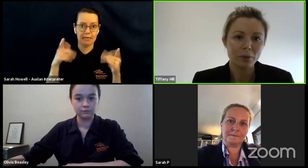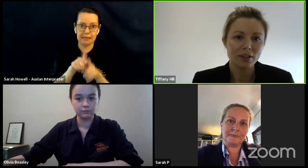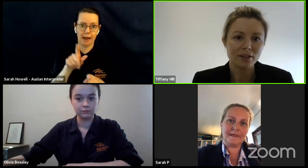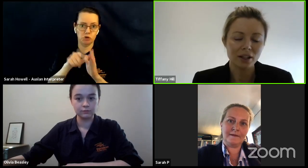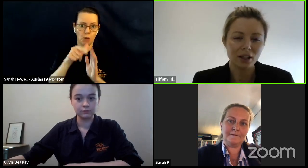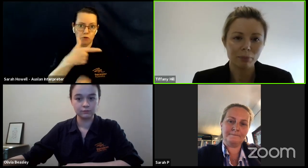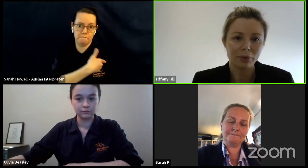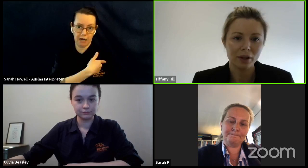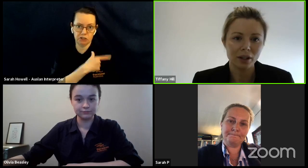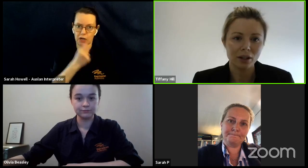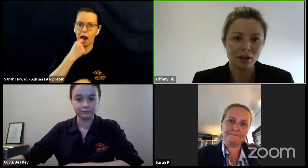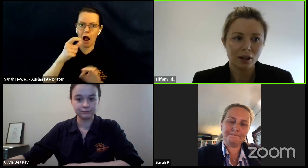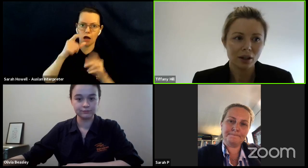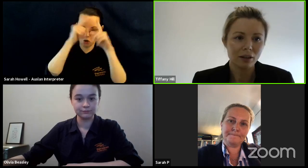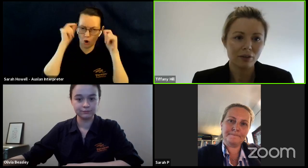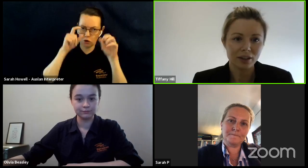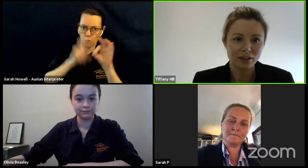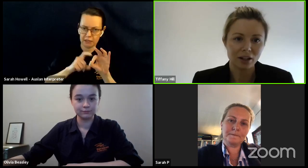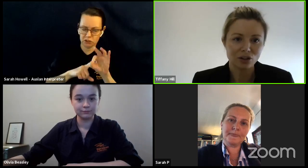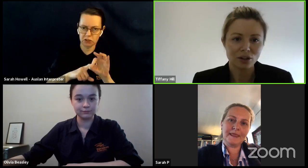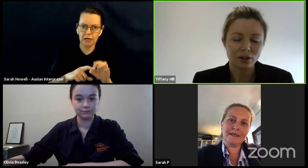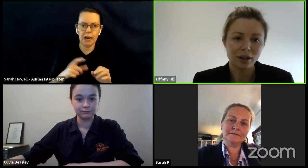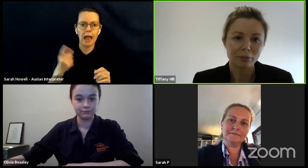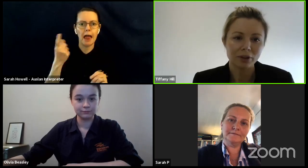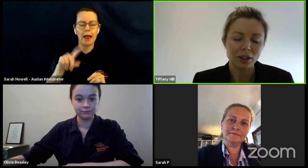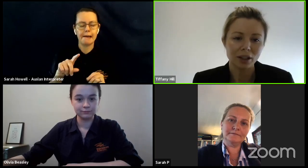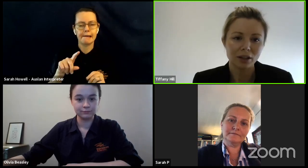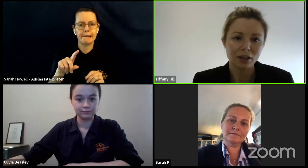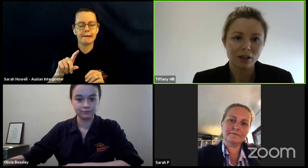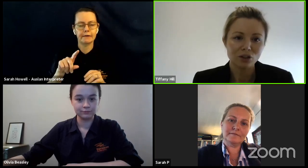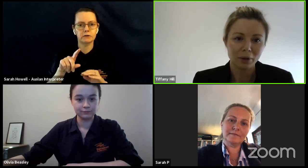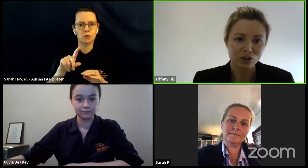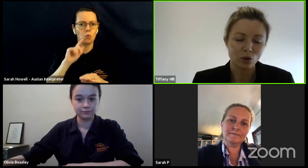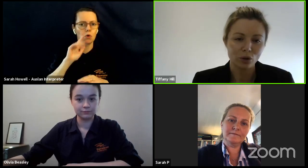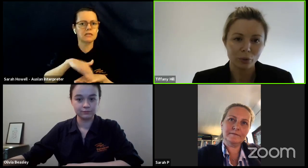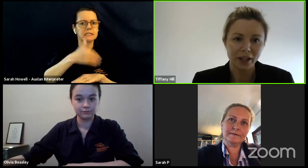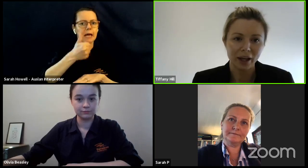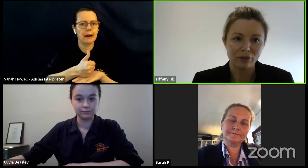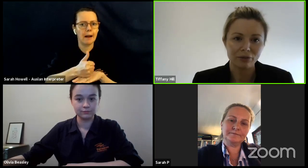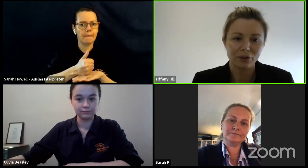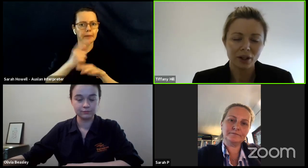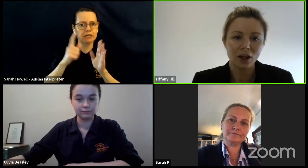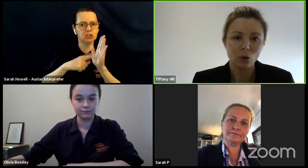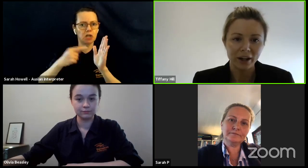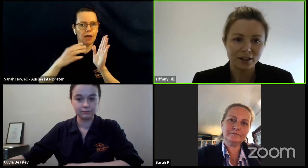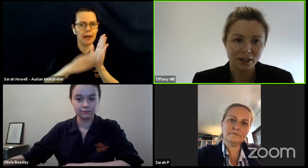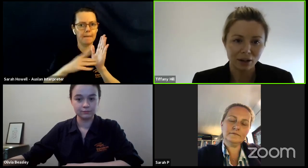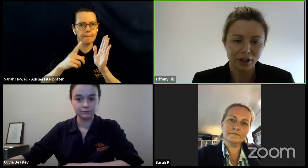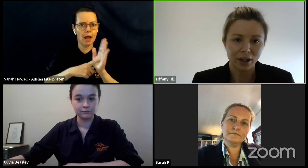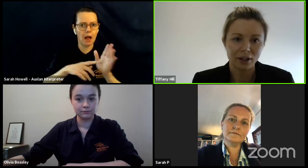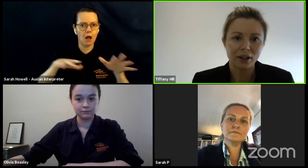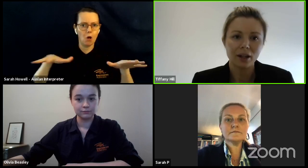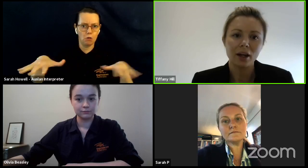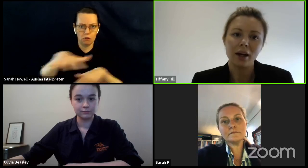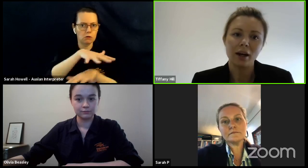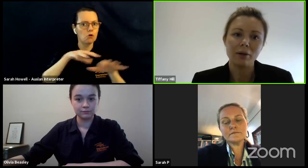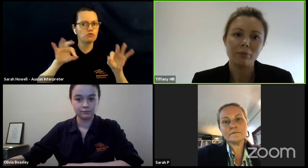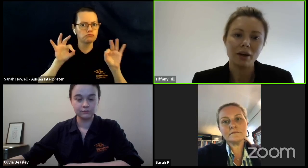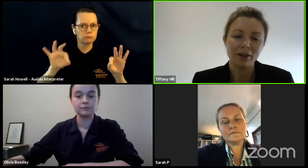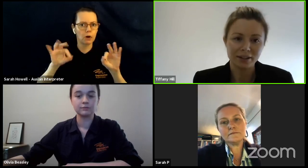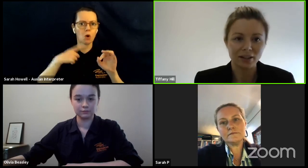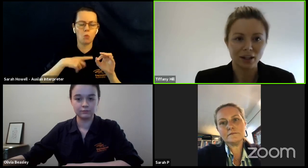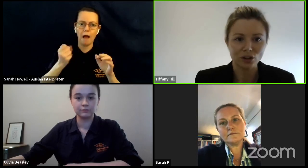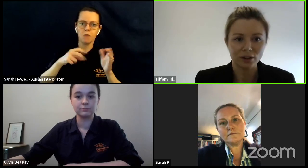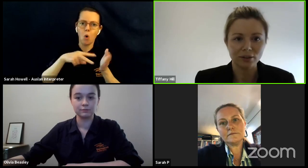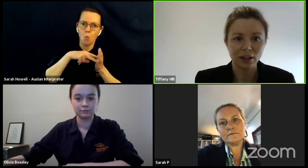And we'll be setting up the vaccination clinic to make sure that we have a waiting area,